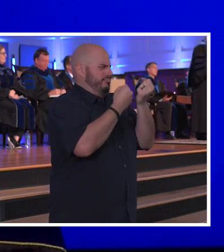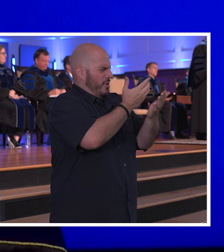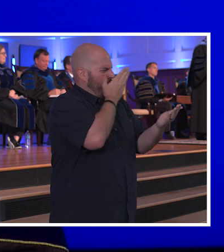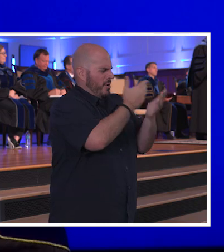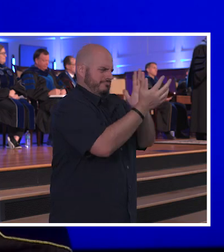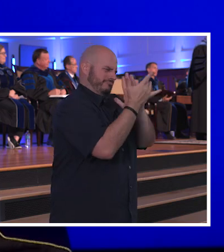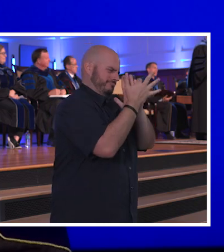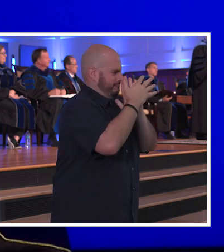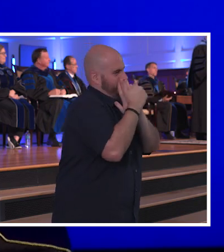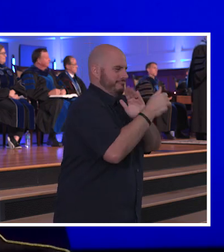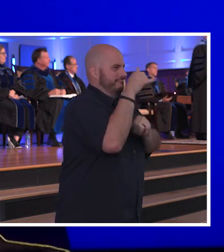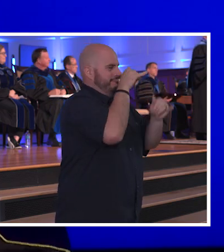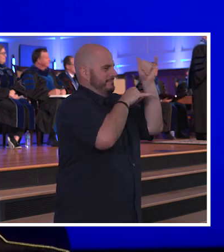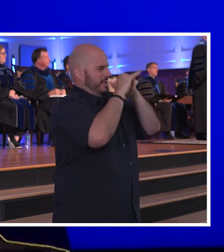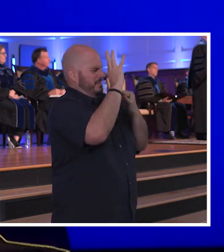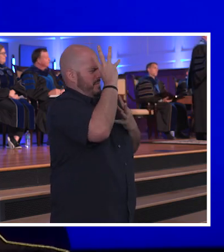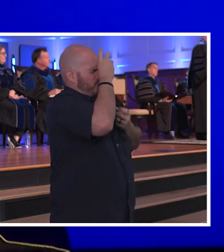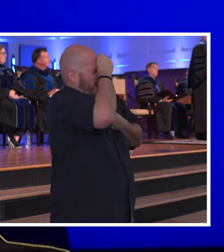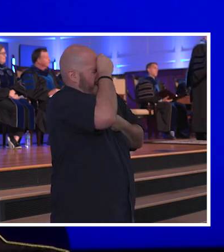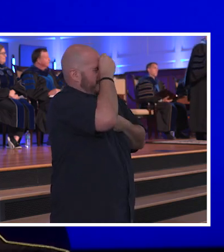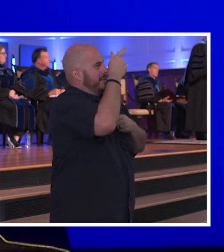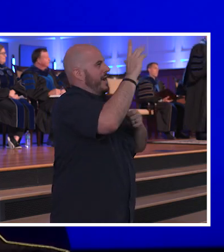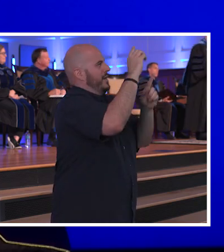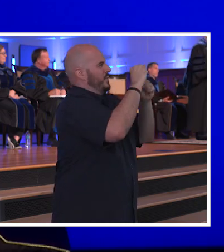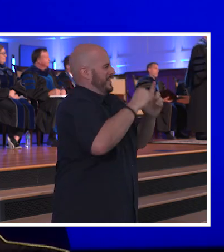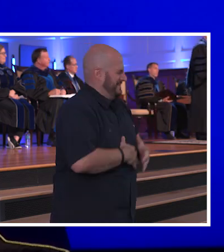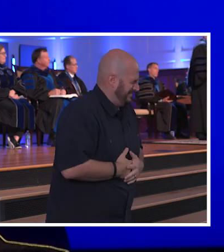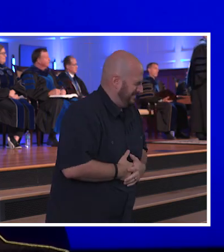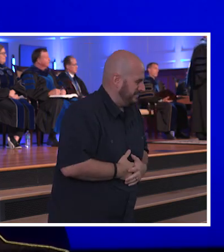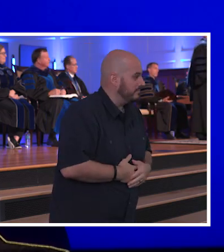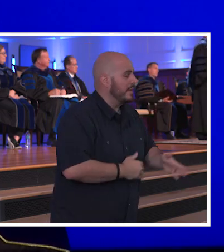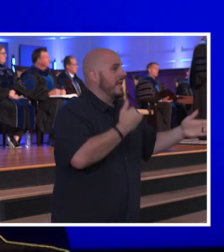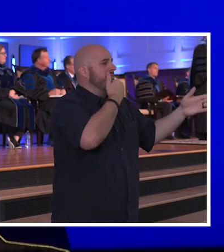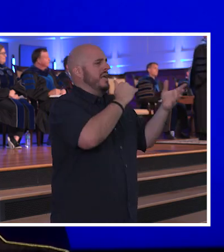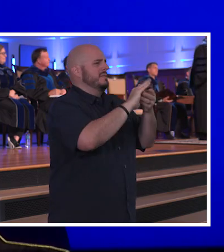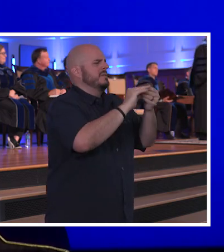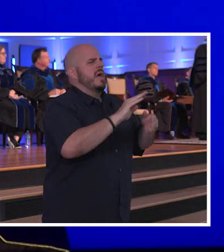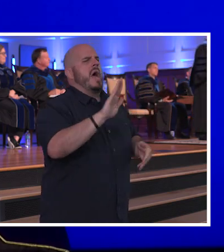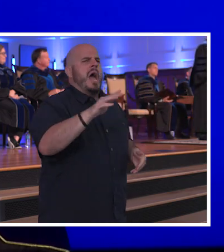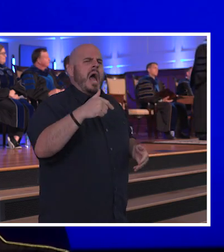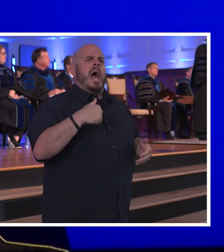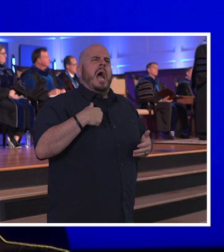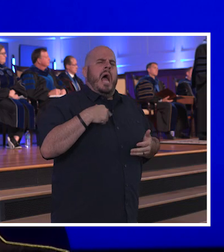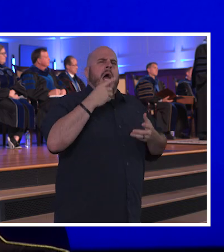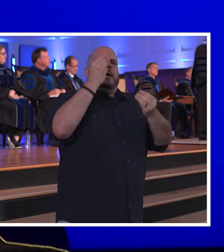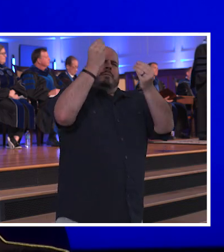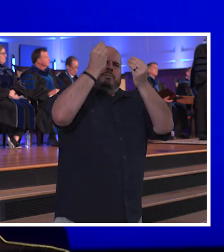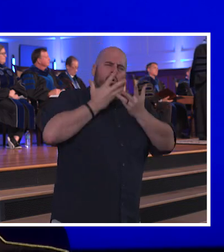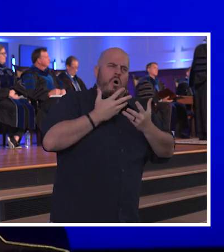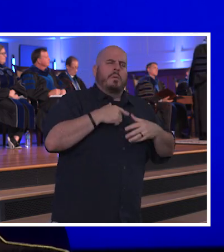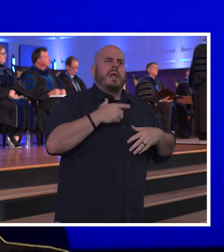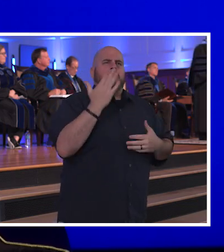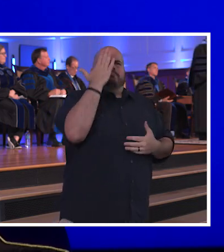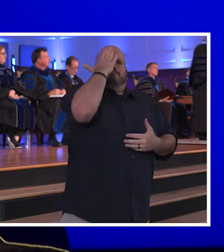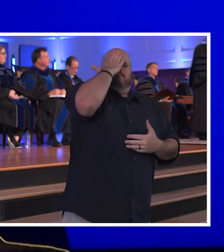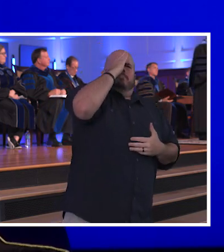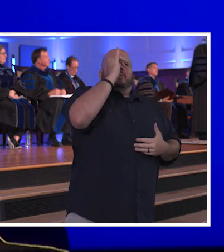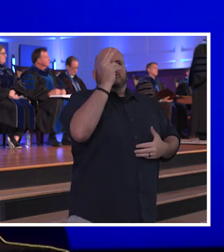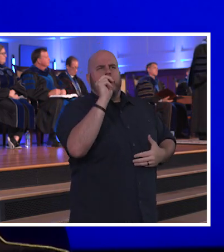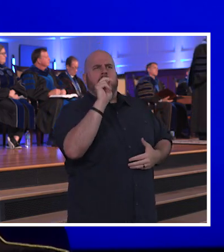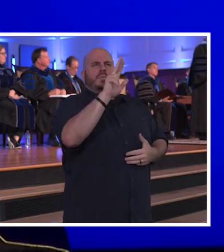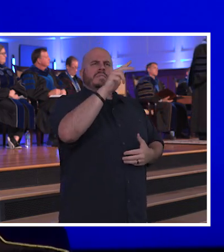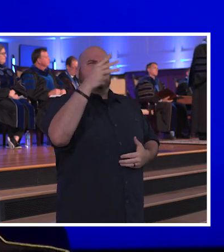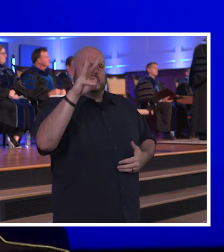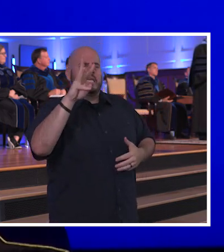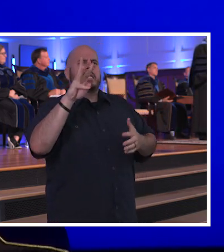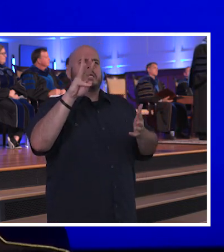Word of God. Yvette shares that though she was informed and acquainted with John 3:16 at an early age,